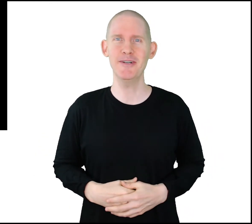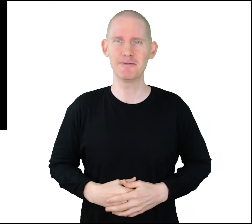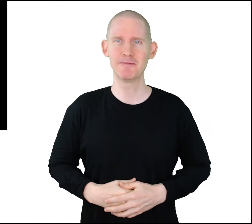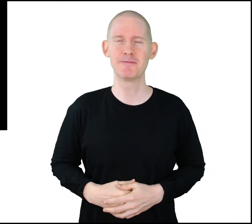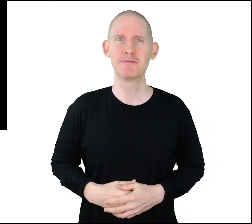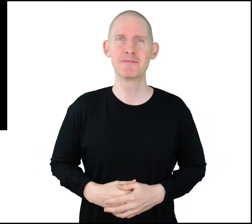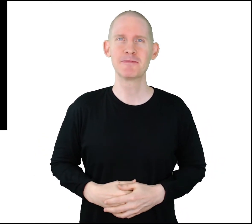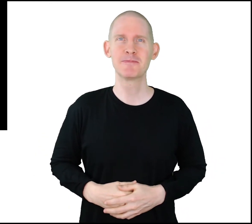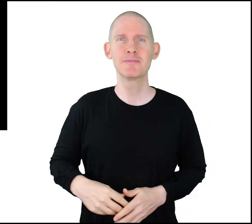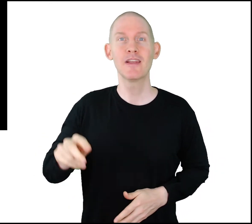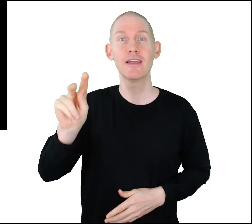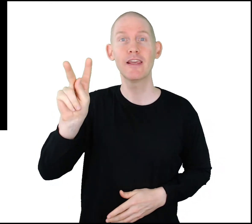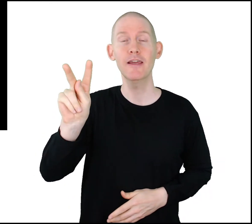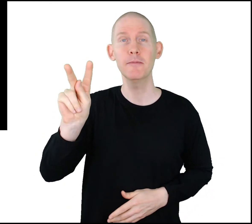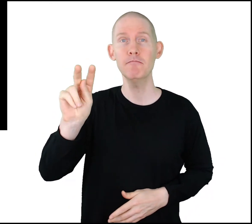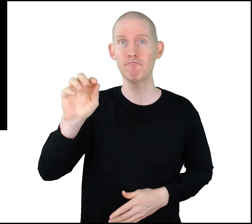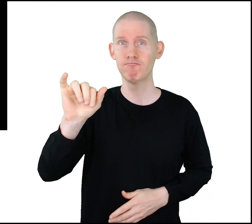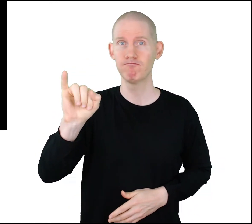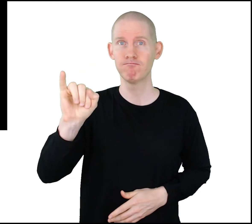it. Kim,